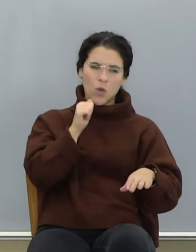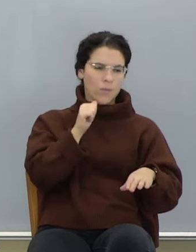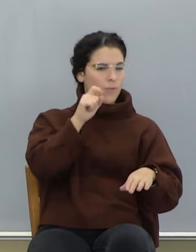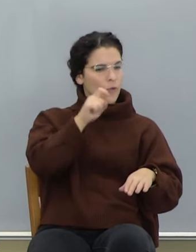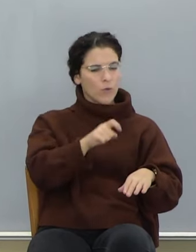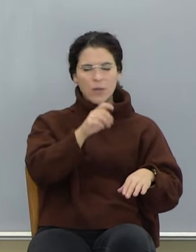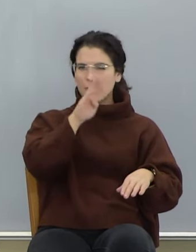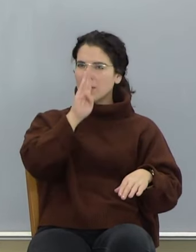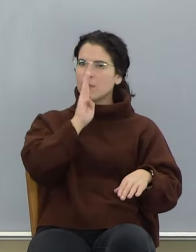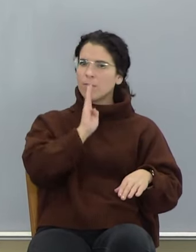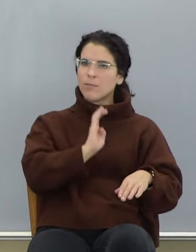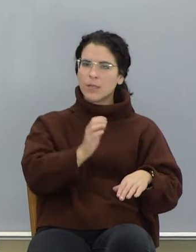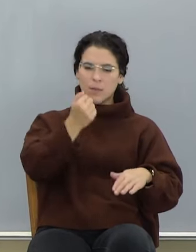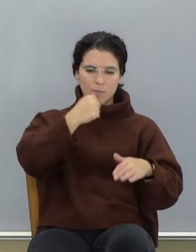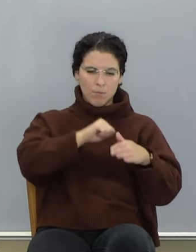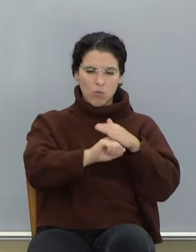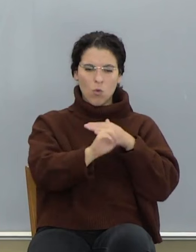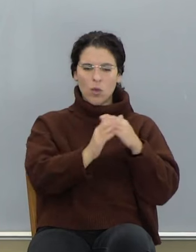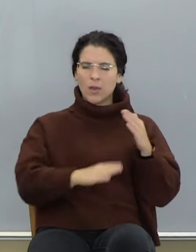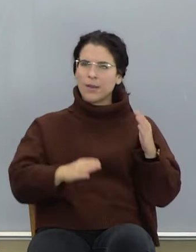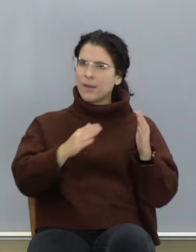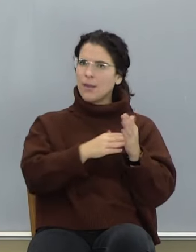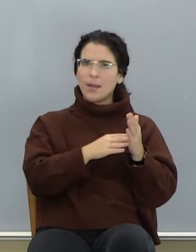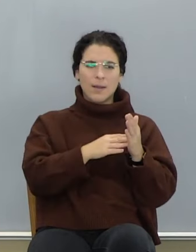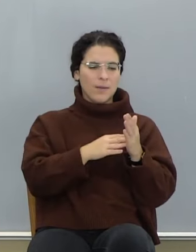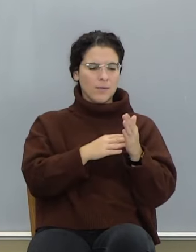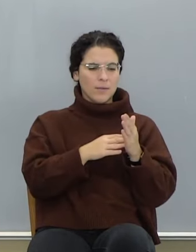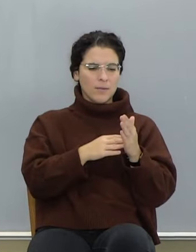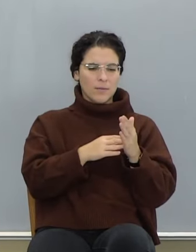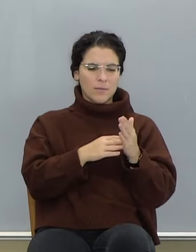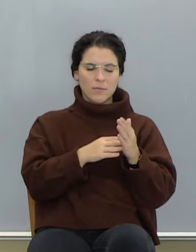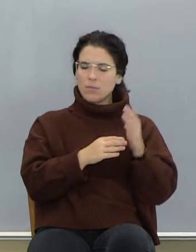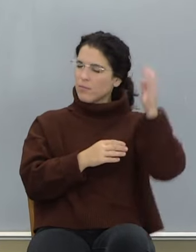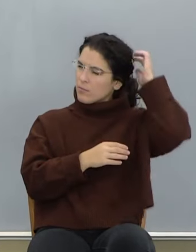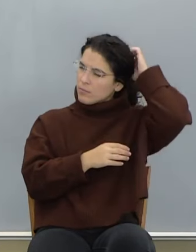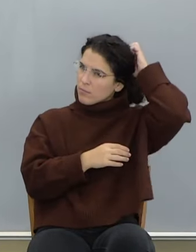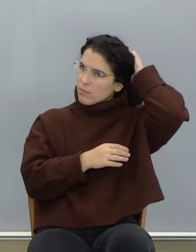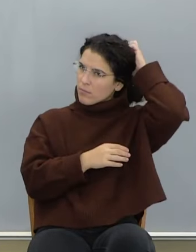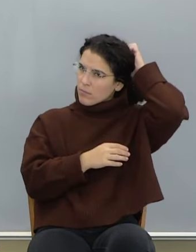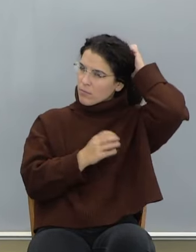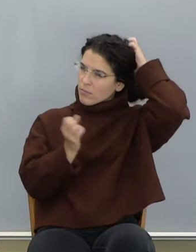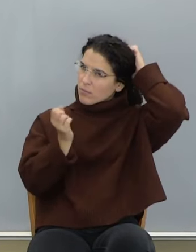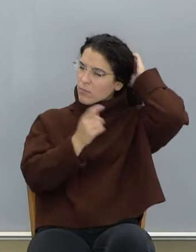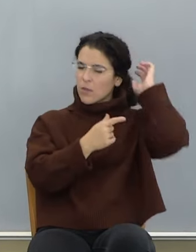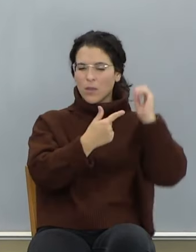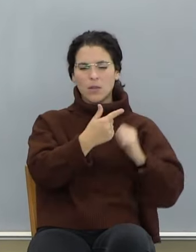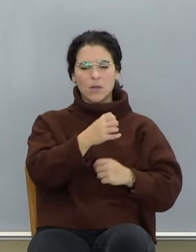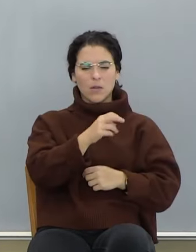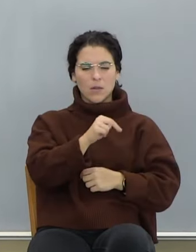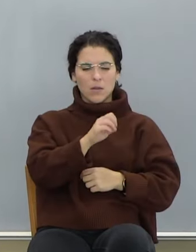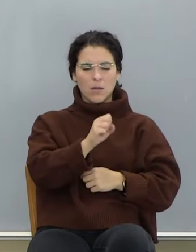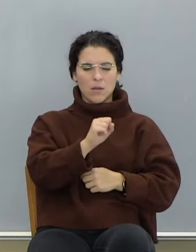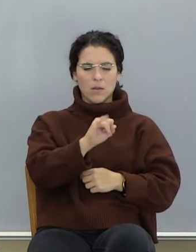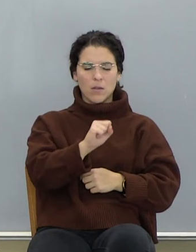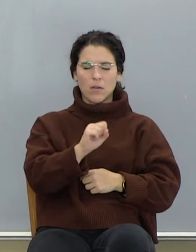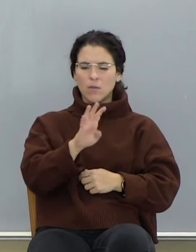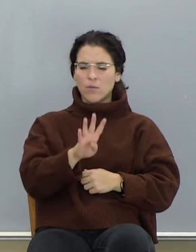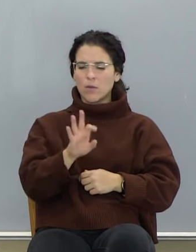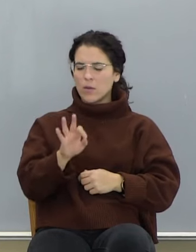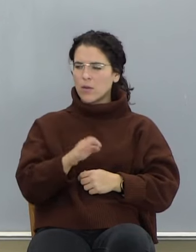be born again. So going back to Genesis chapter 49.